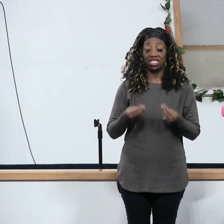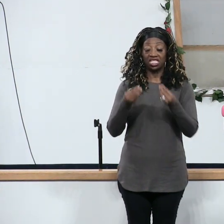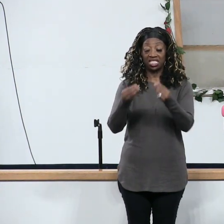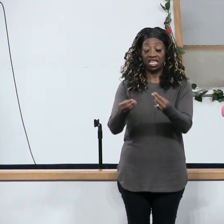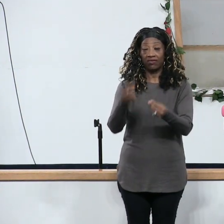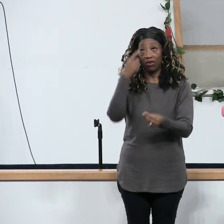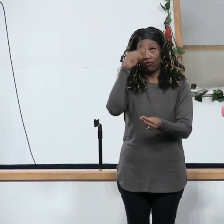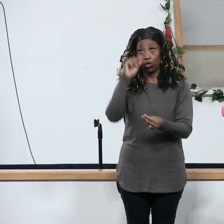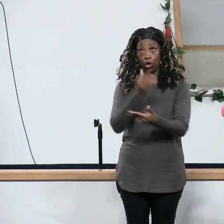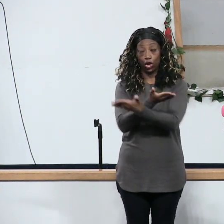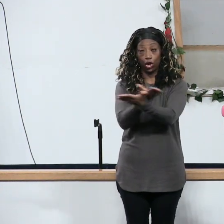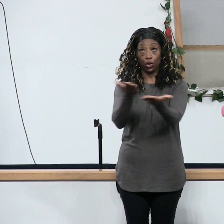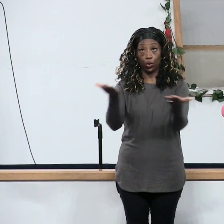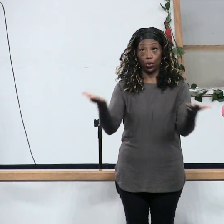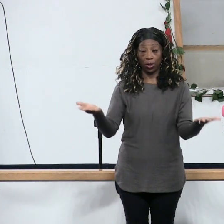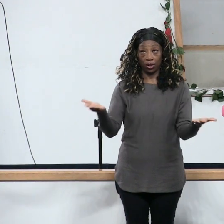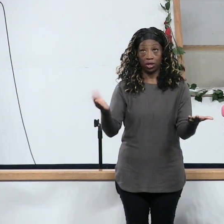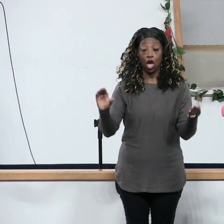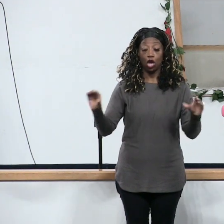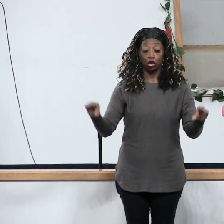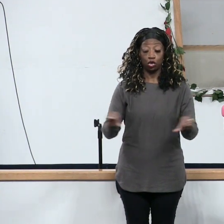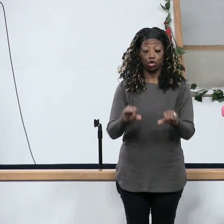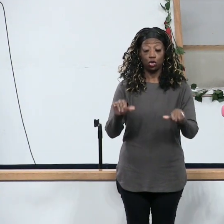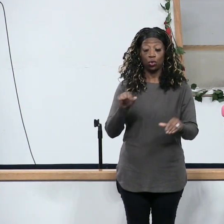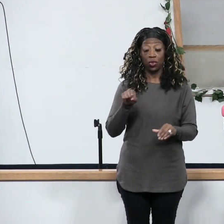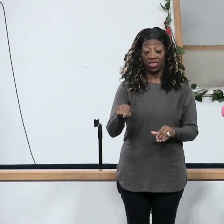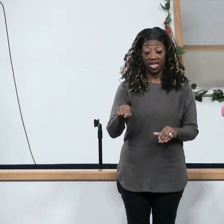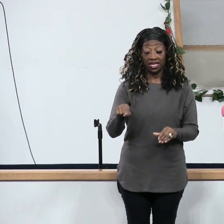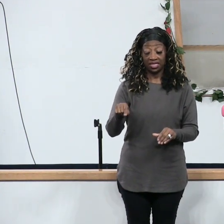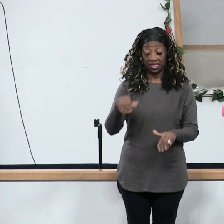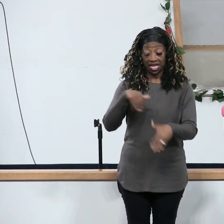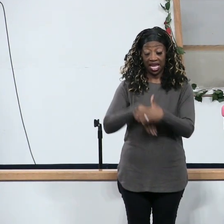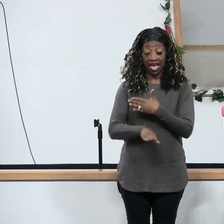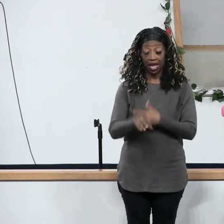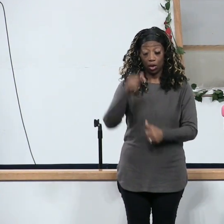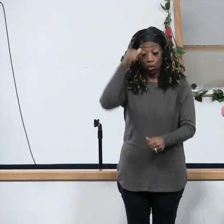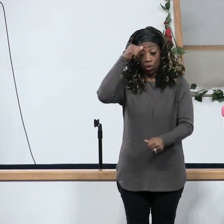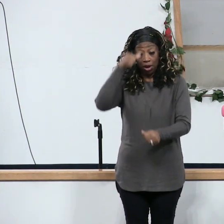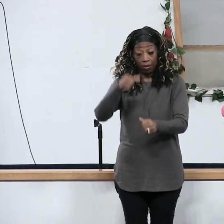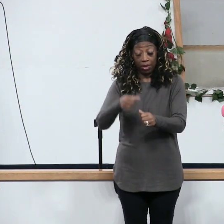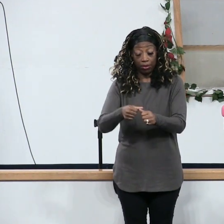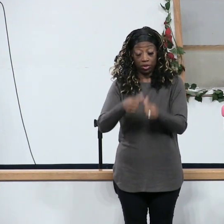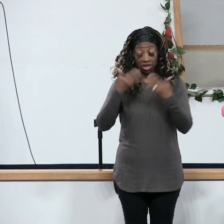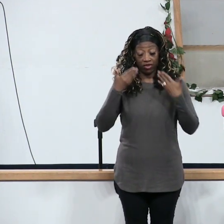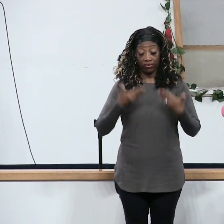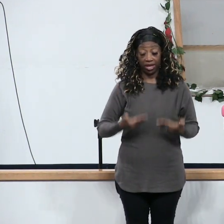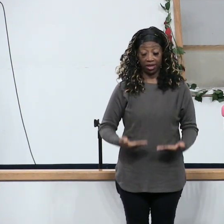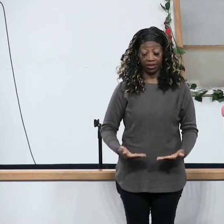for you. Do this in remembrance of me.